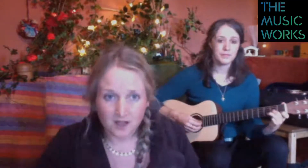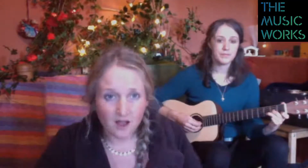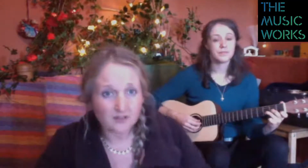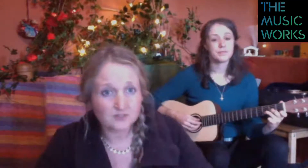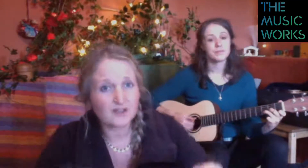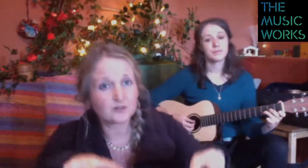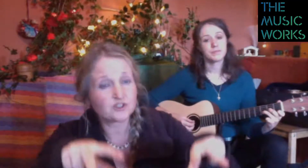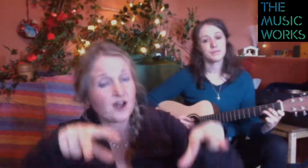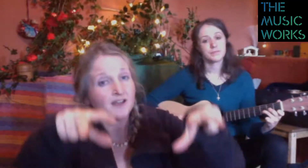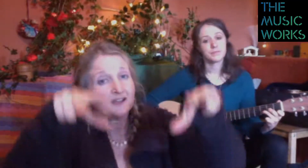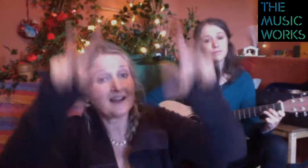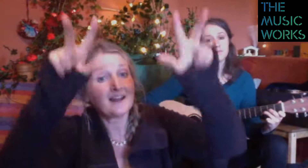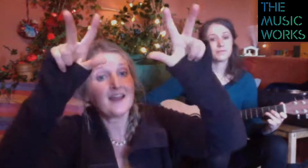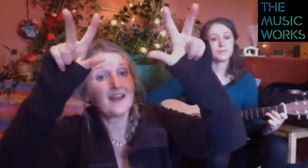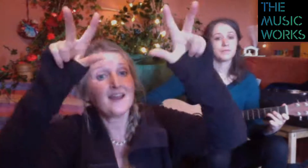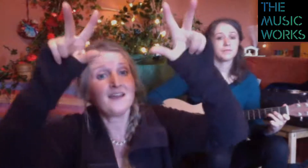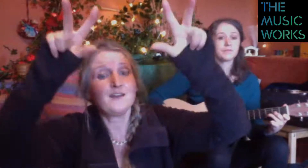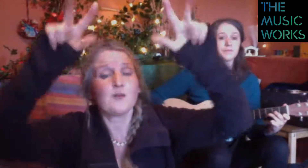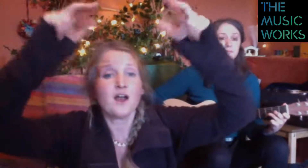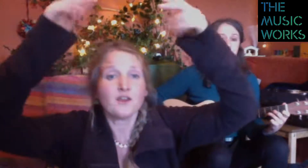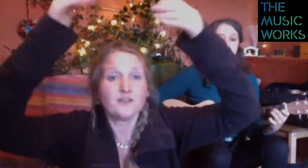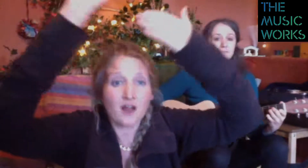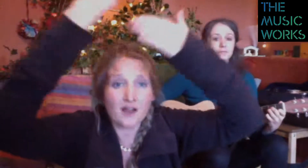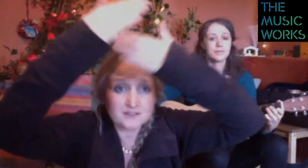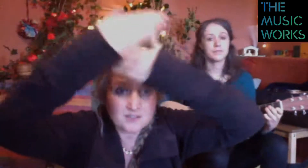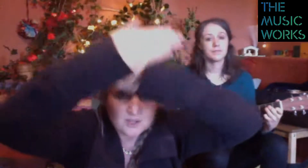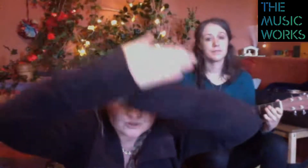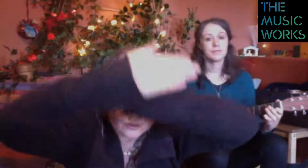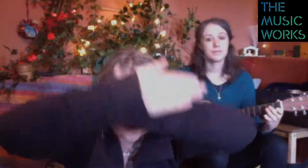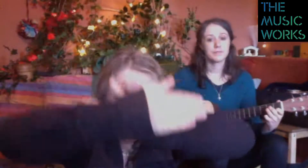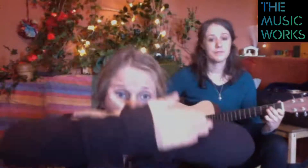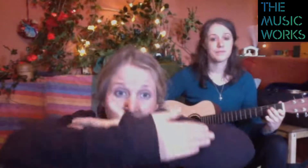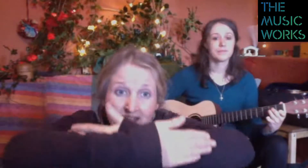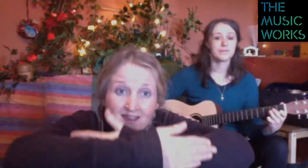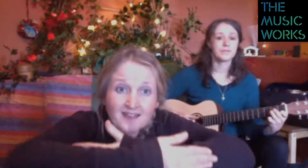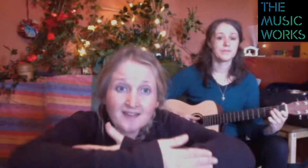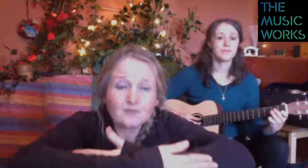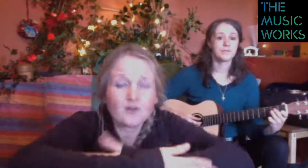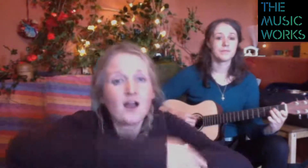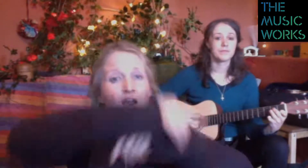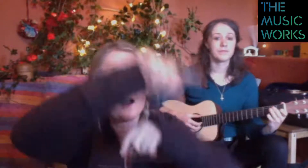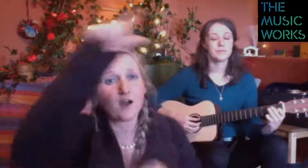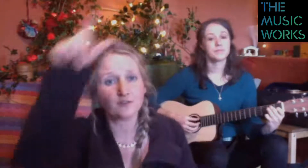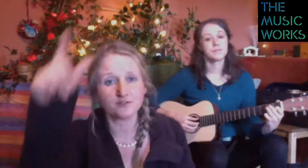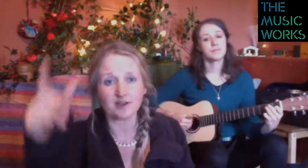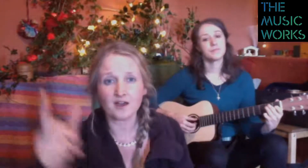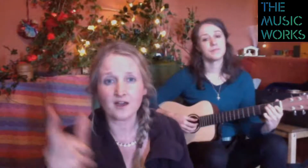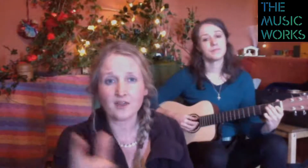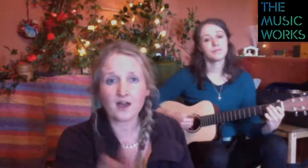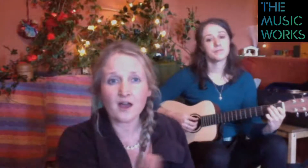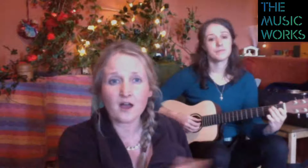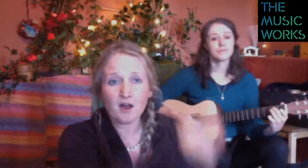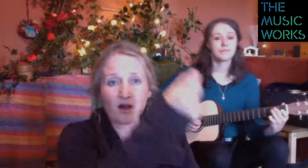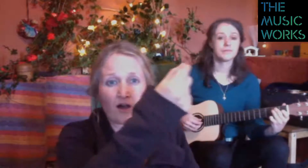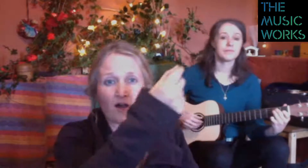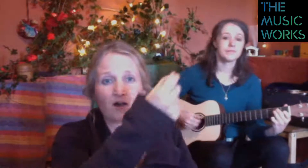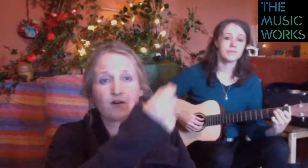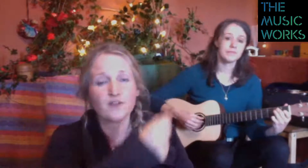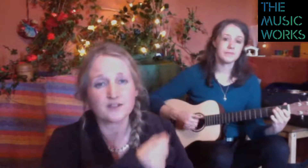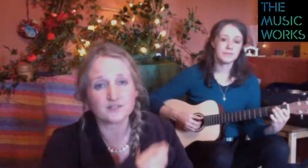Stars will shine clearer, night draw nearer under the harvest